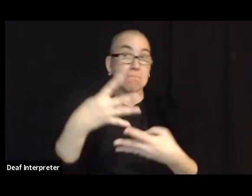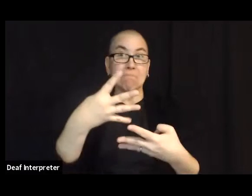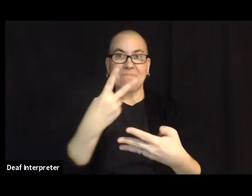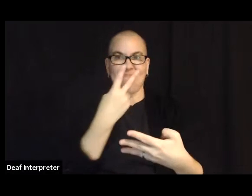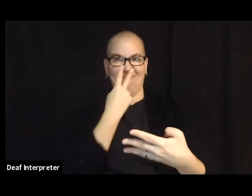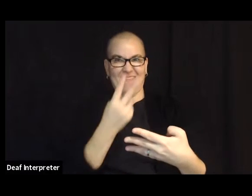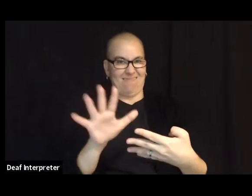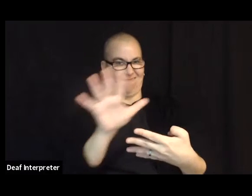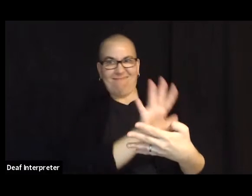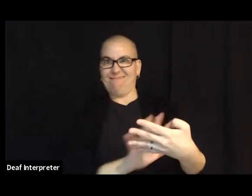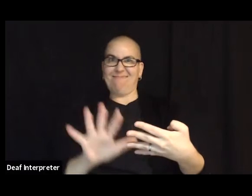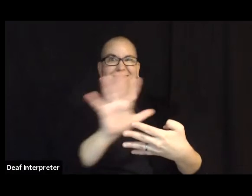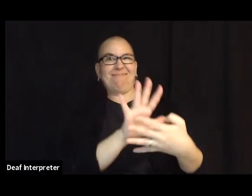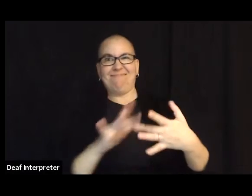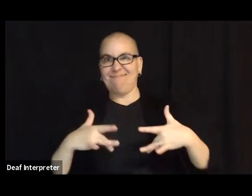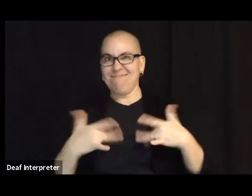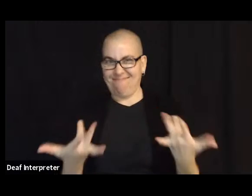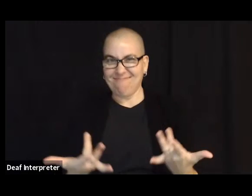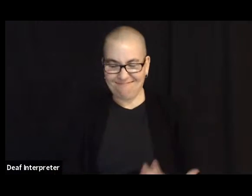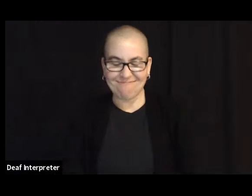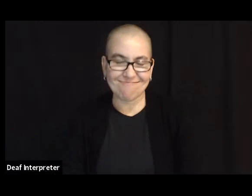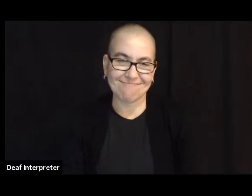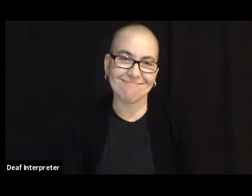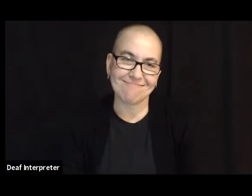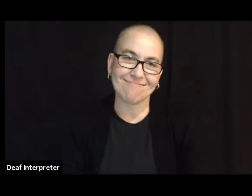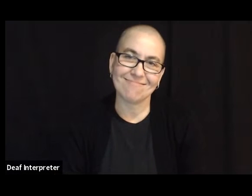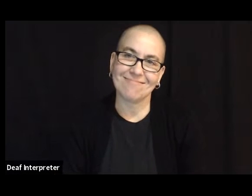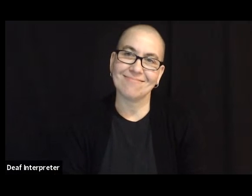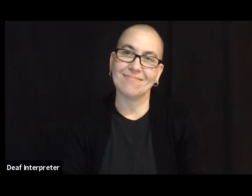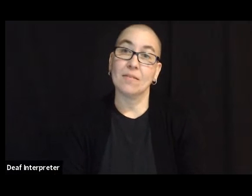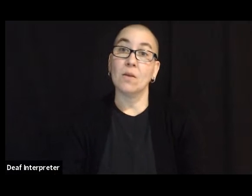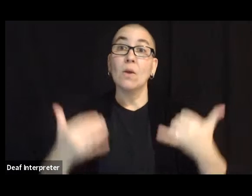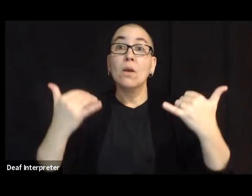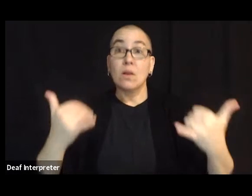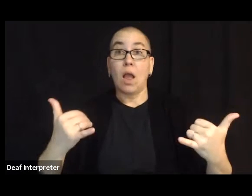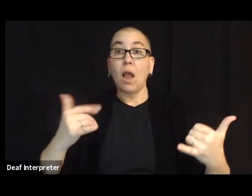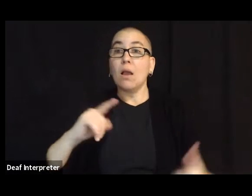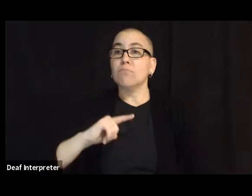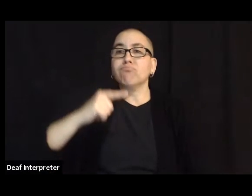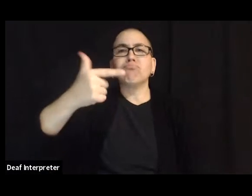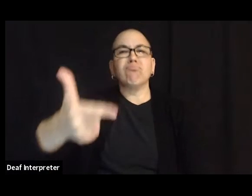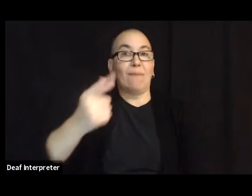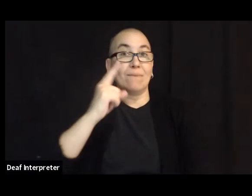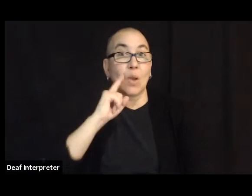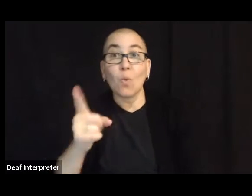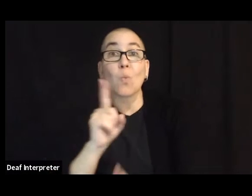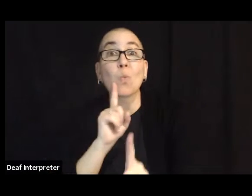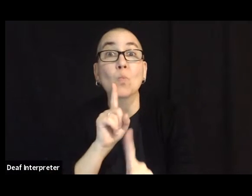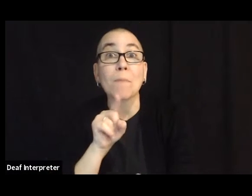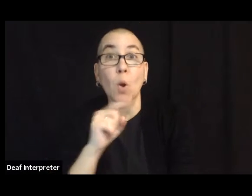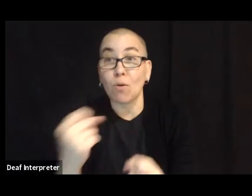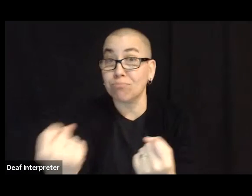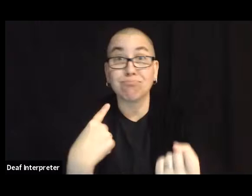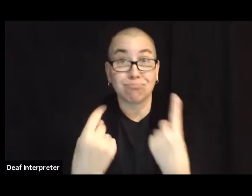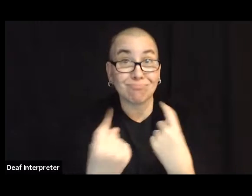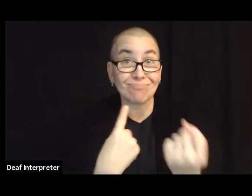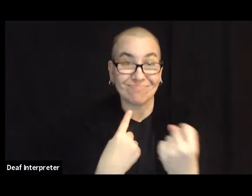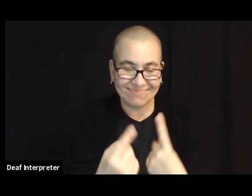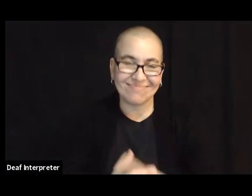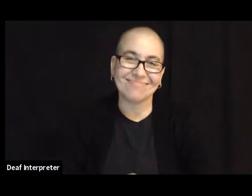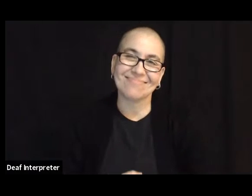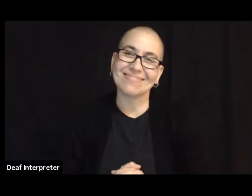questions. As a reminder, to ask a question, you will need to press star 1 on your telephone. To withdraw